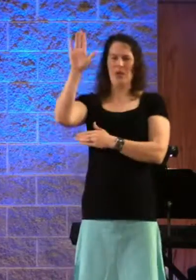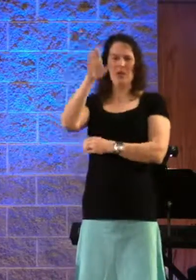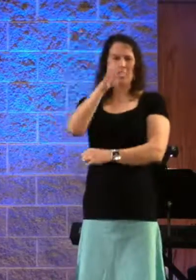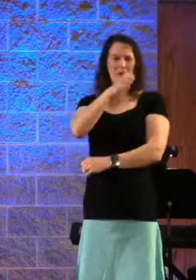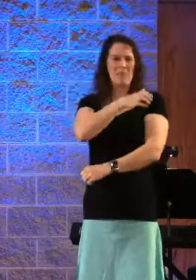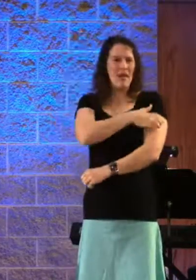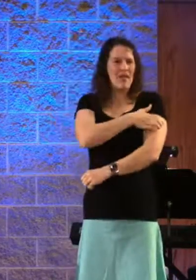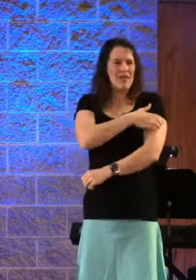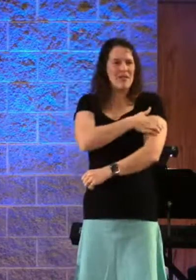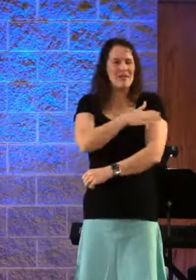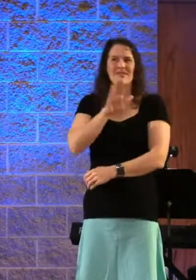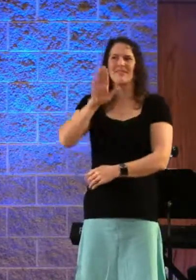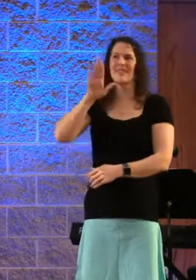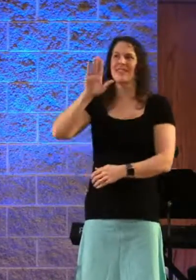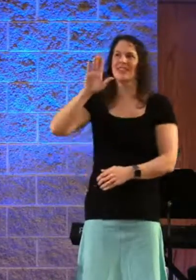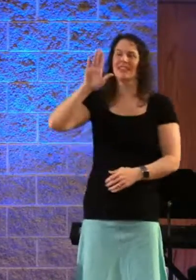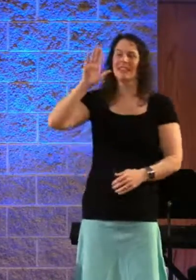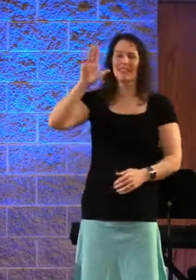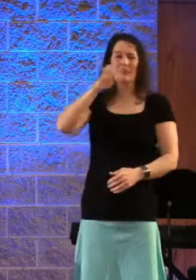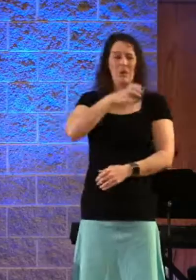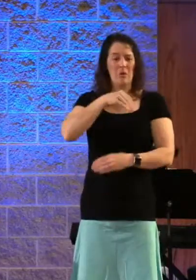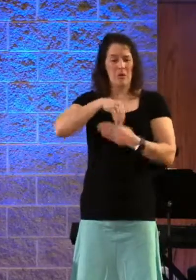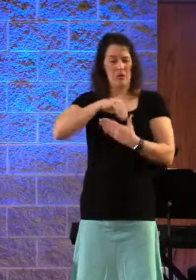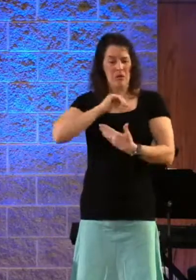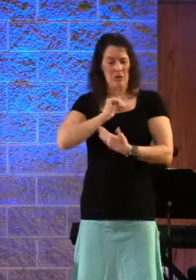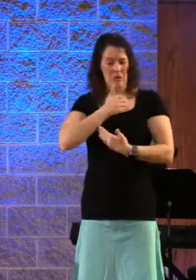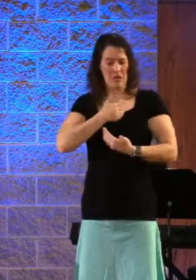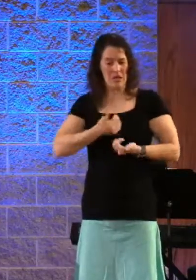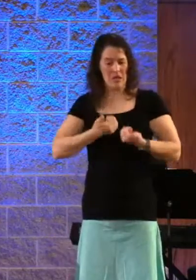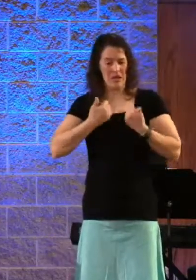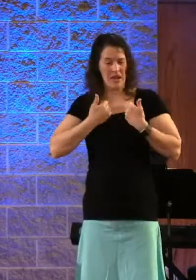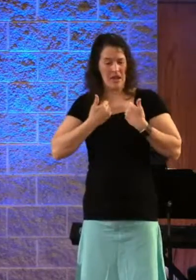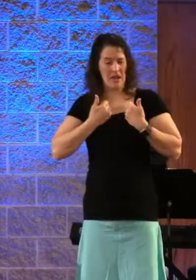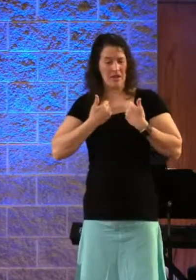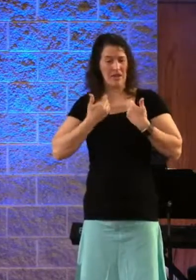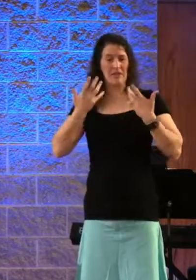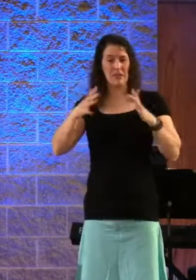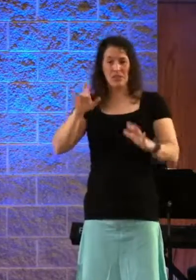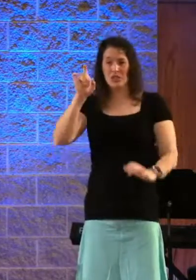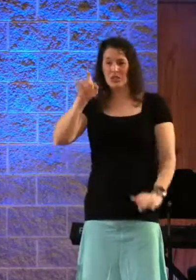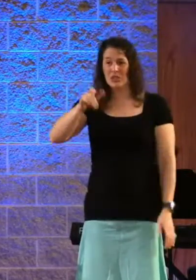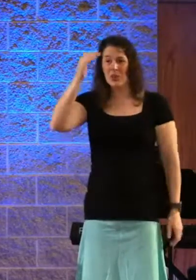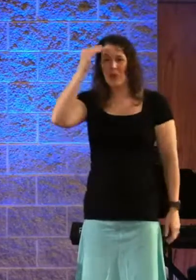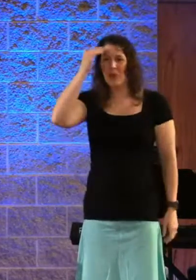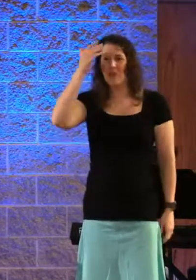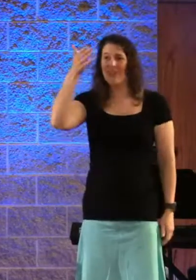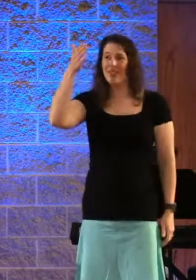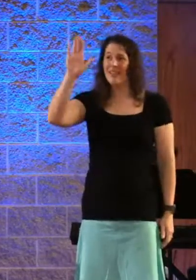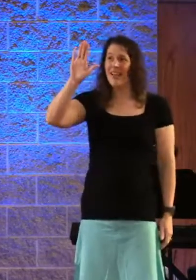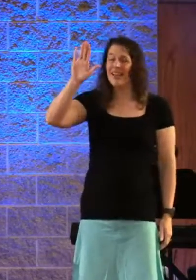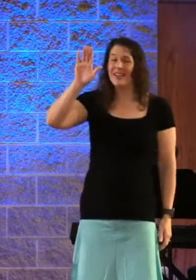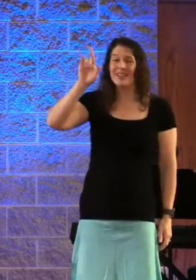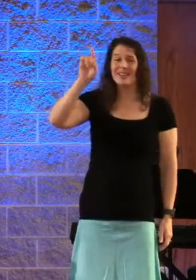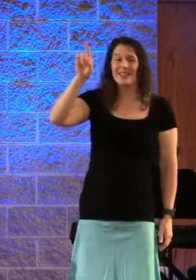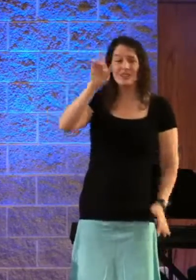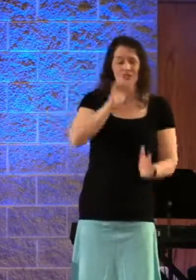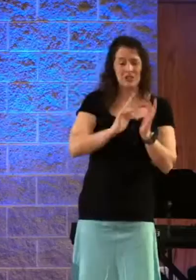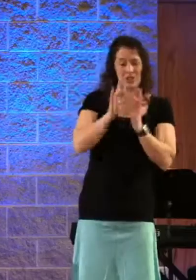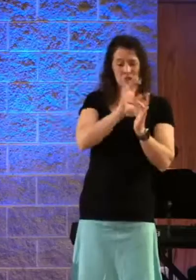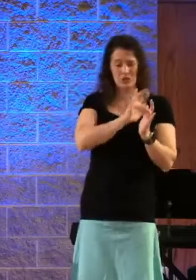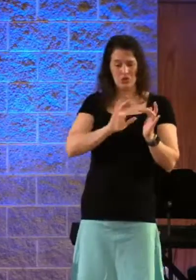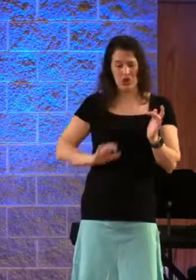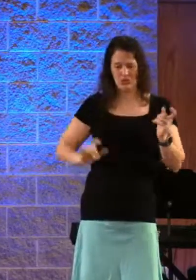in our lives either know or we need to know that God and that Jesus Christ can transform the most difficult of